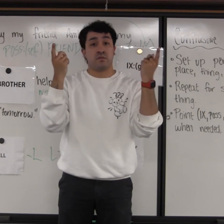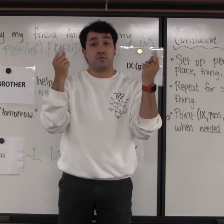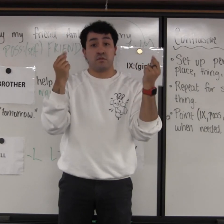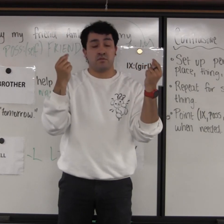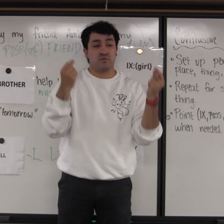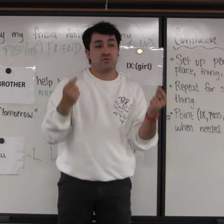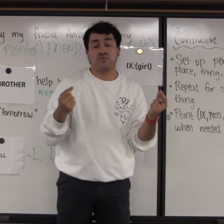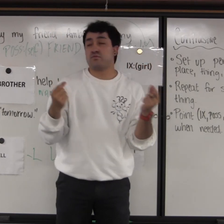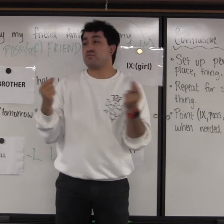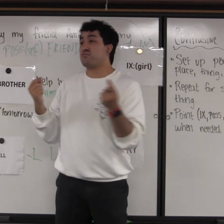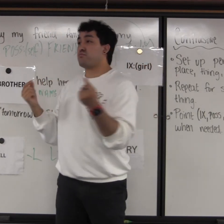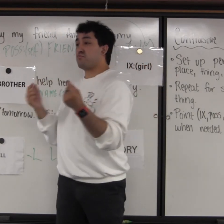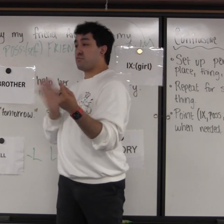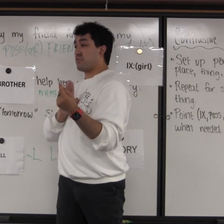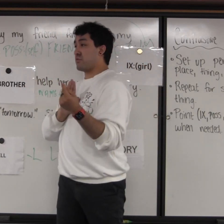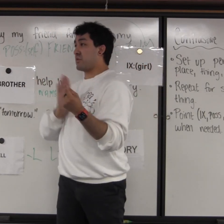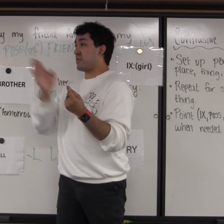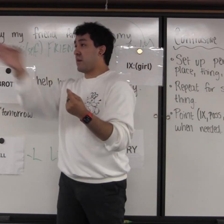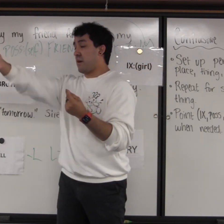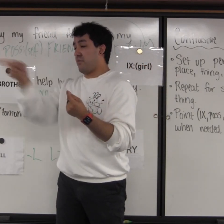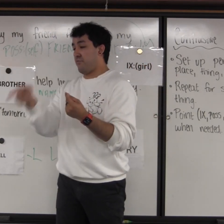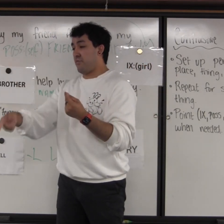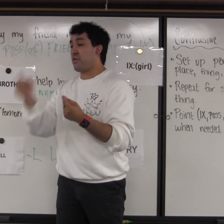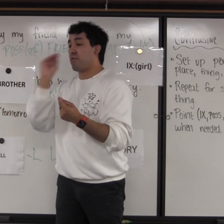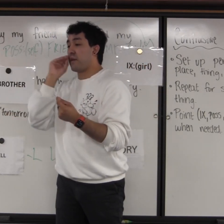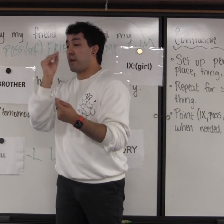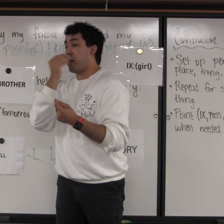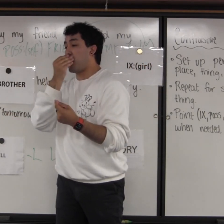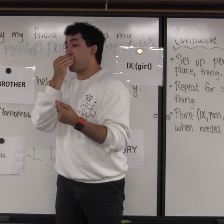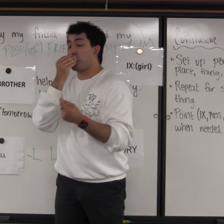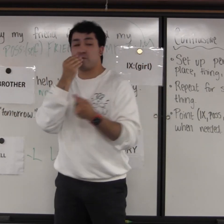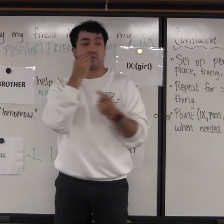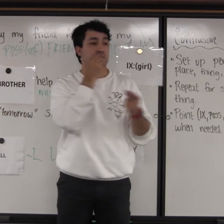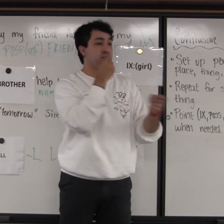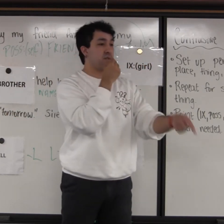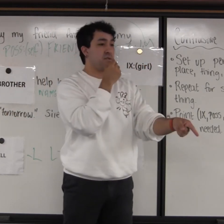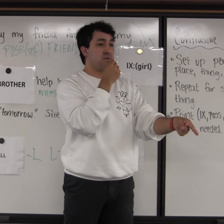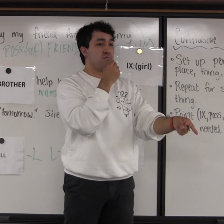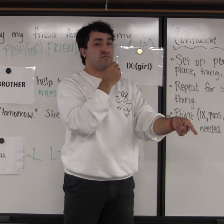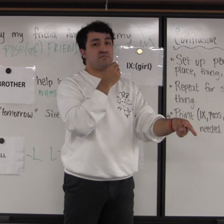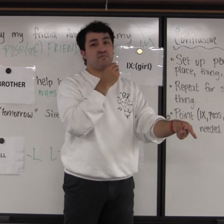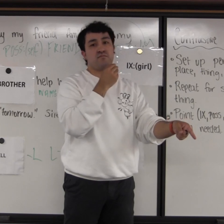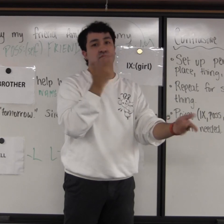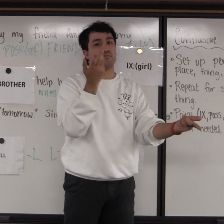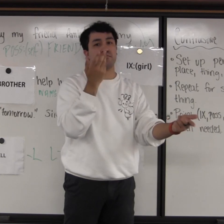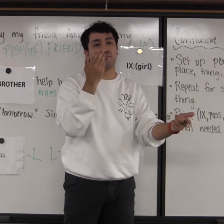make sure that you keep that in mind as you do everything. Right? So you're looking at